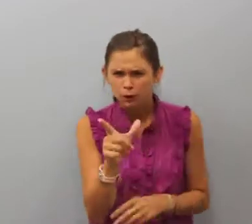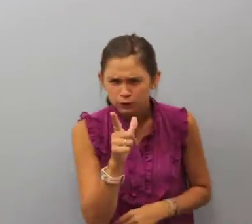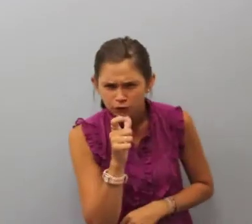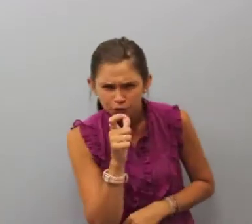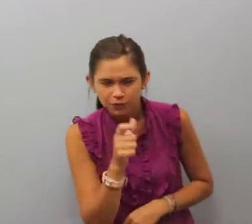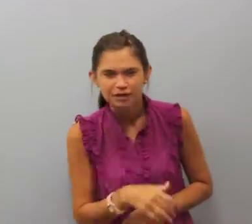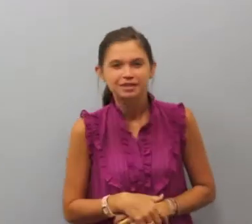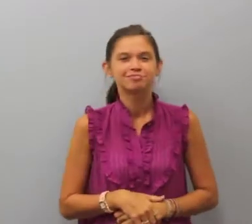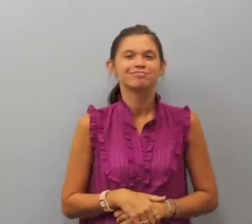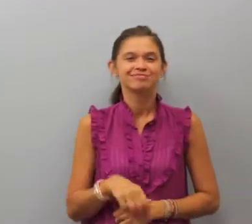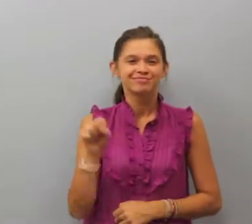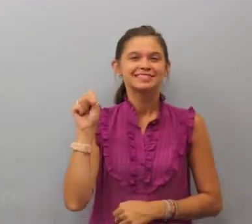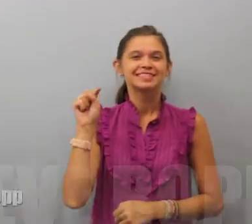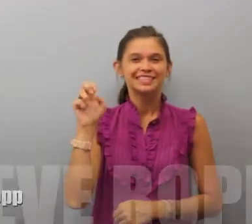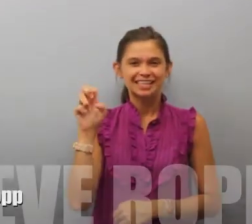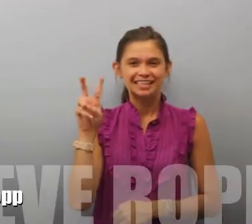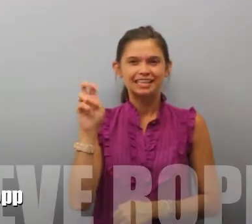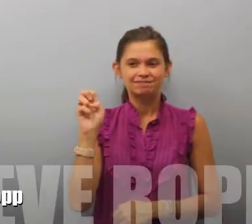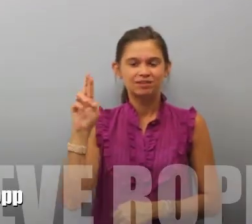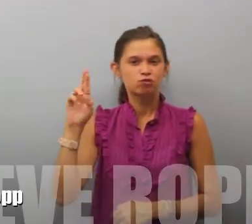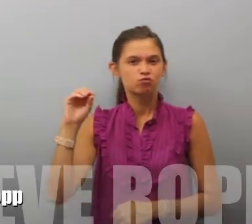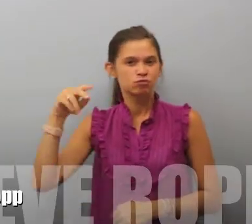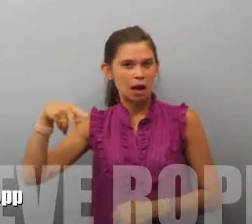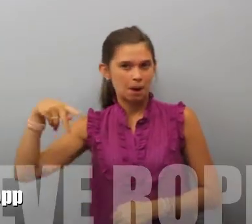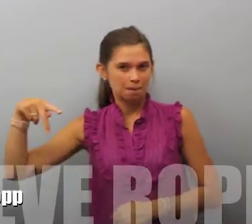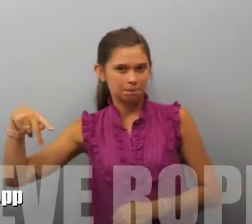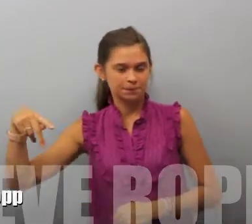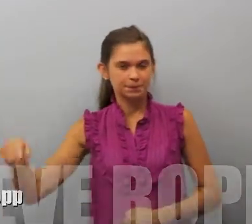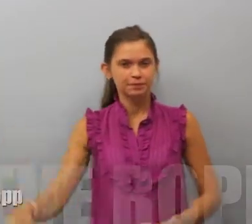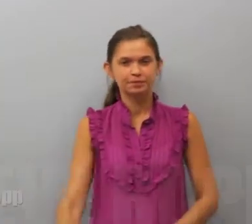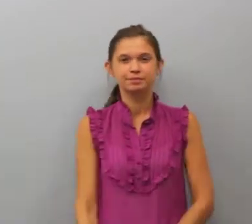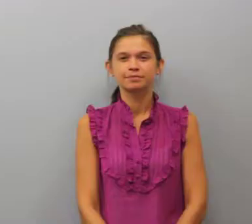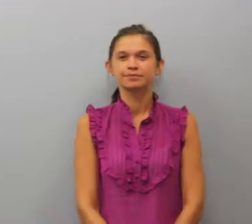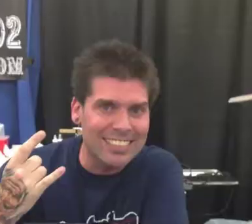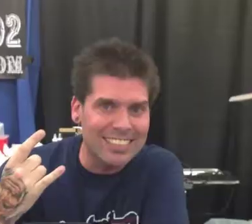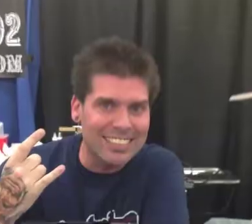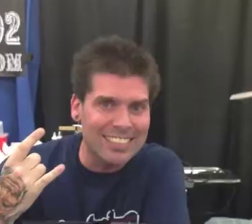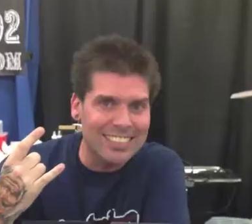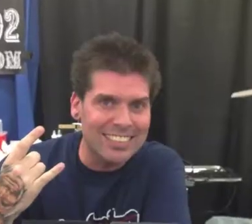So I enjoyed talking with Timothy. Our next alum is Steve Ropp.